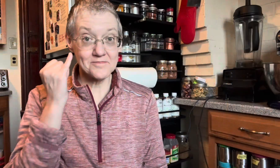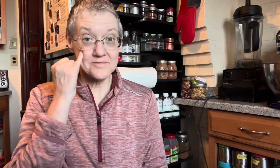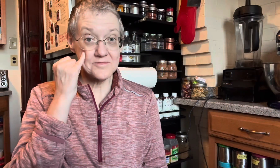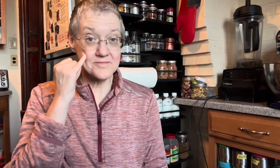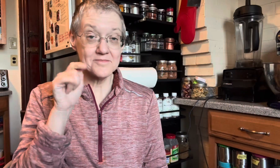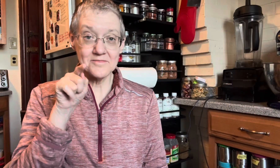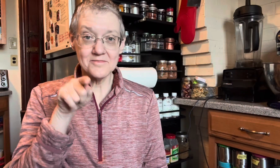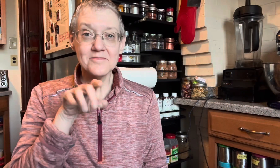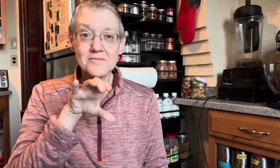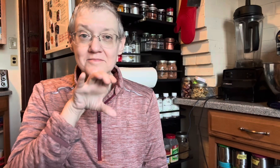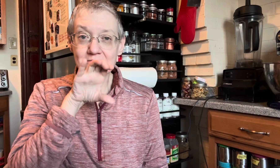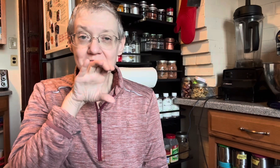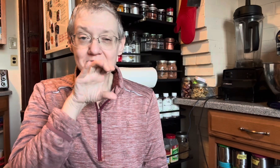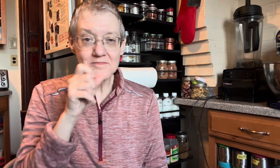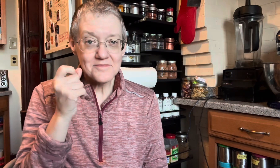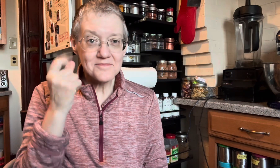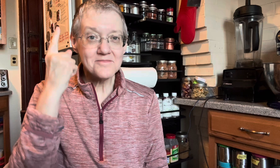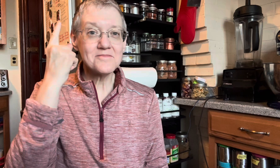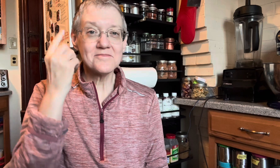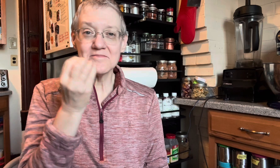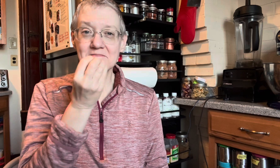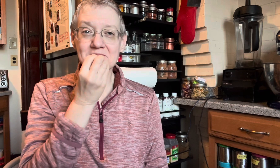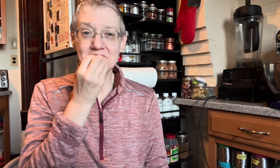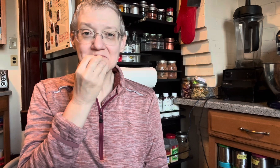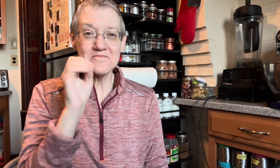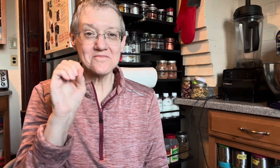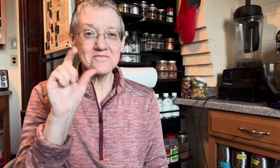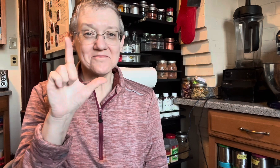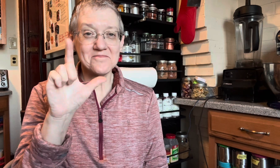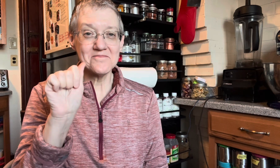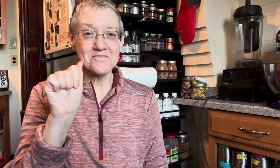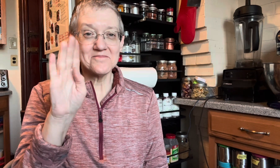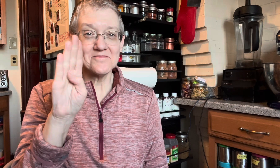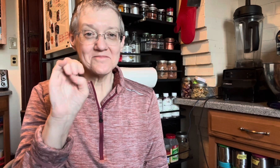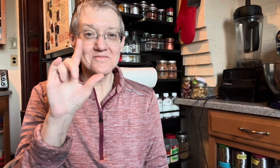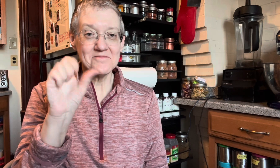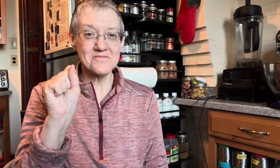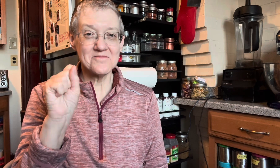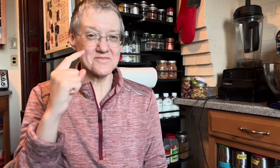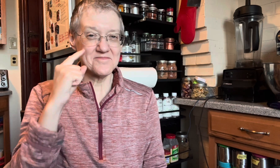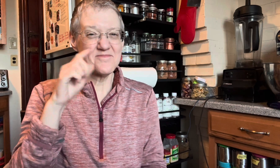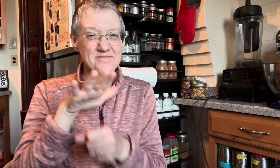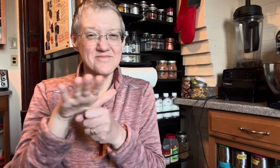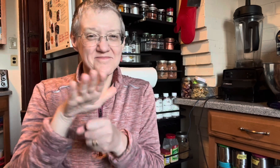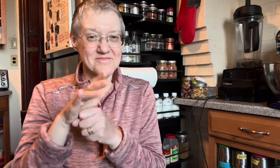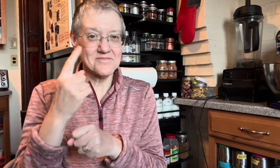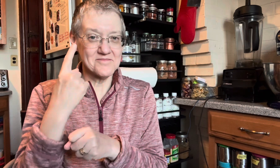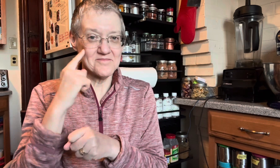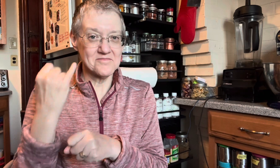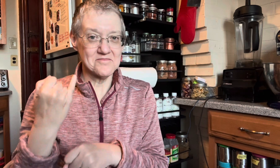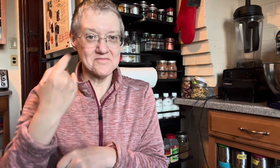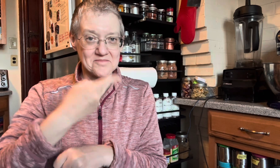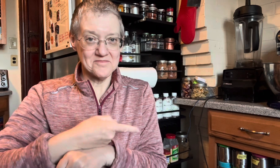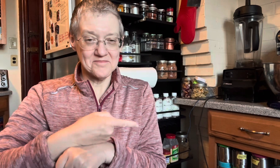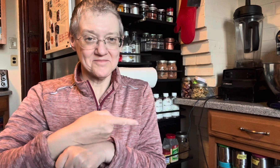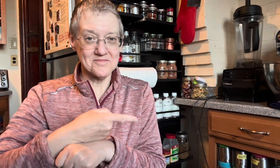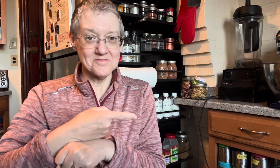If you're watching this video to understand and learn about food labels, I think that's enough for today.